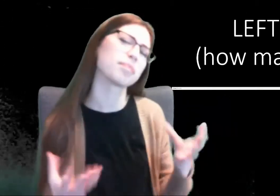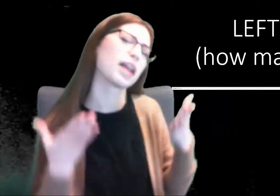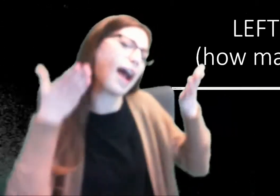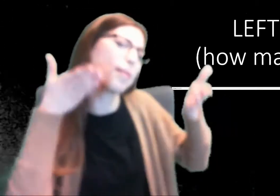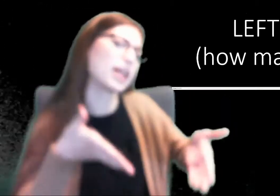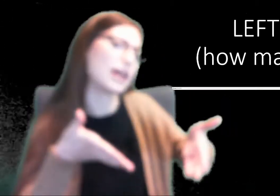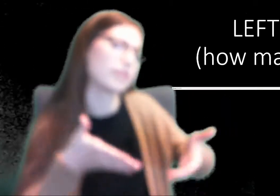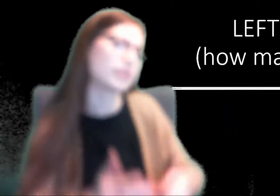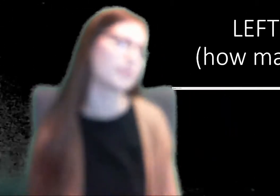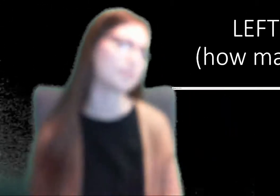How many left?